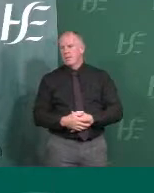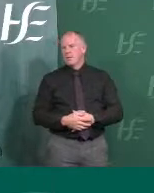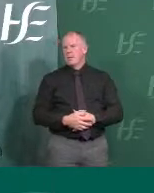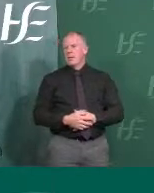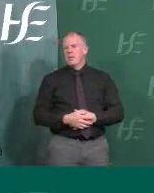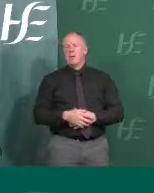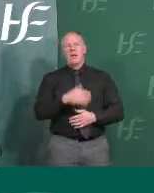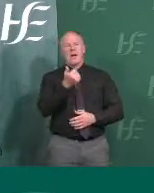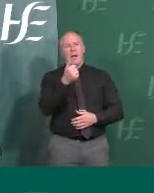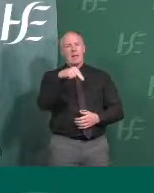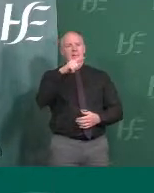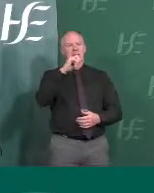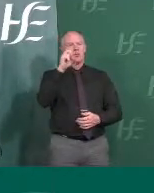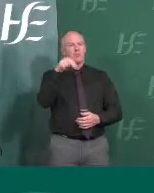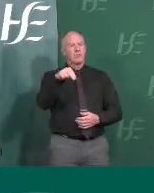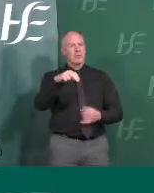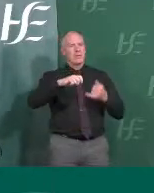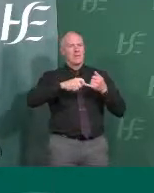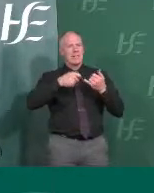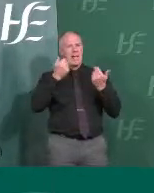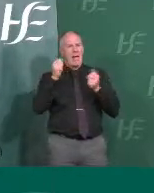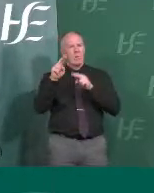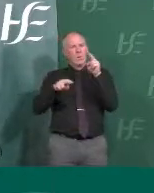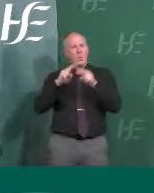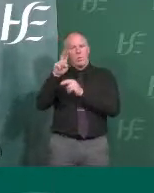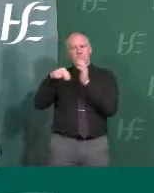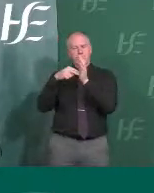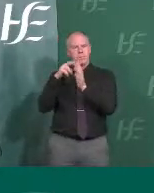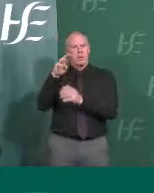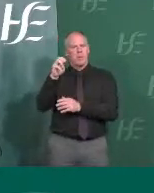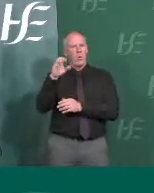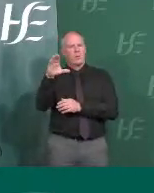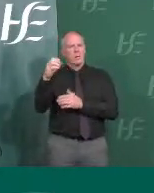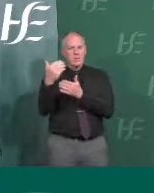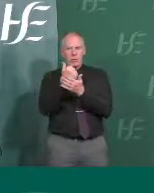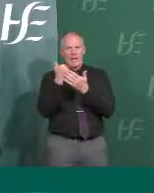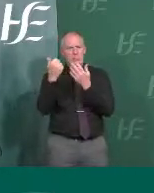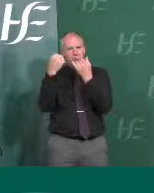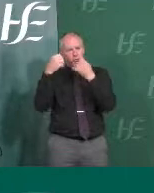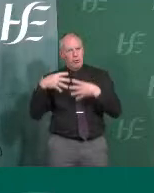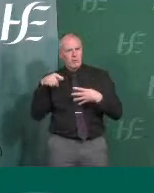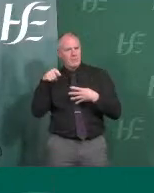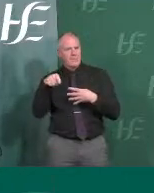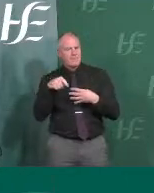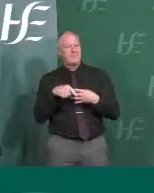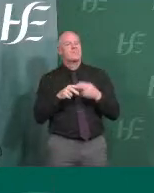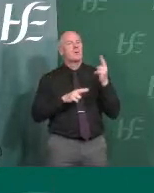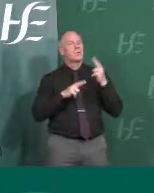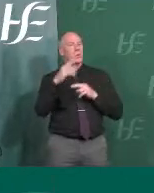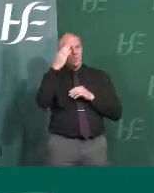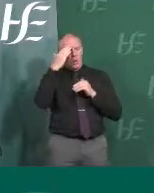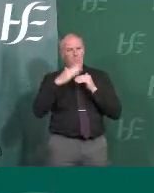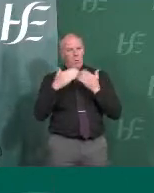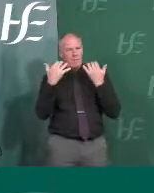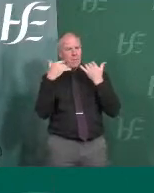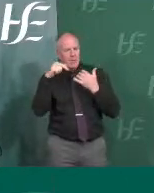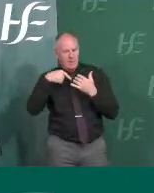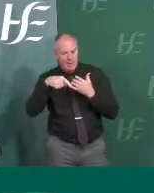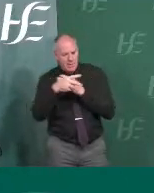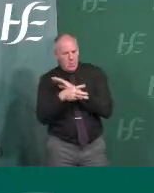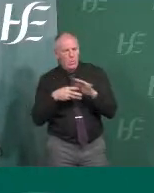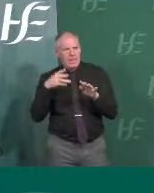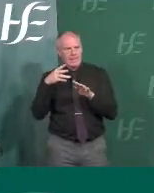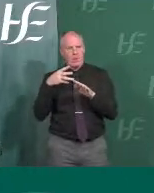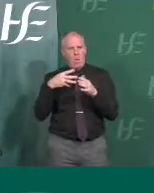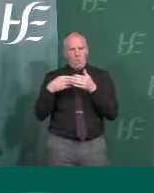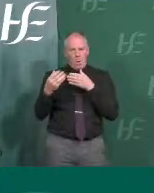For antigen, we're also designing a new portal or application to gather antigen test results, and we should know further in this week what that will start